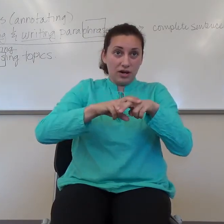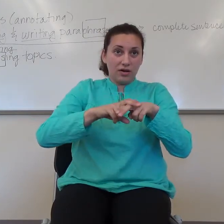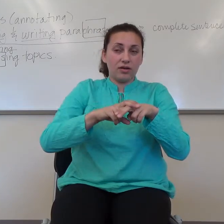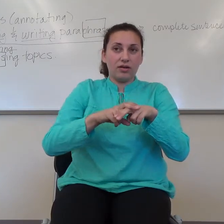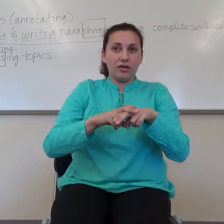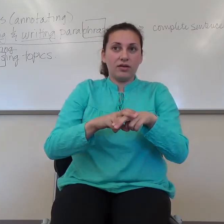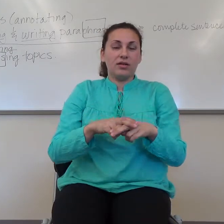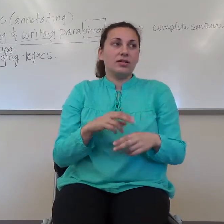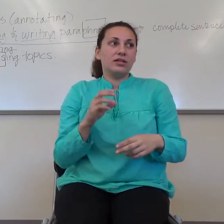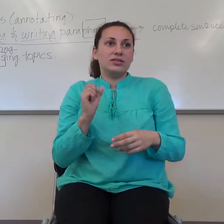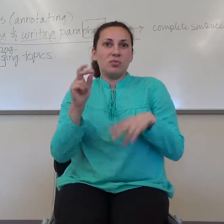Edison?